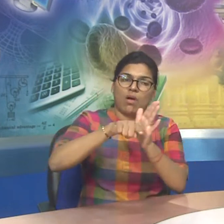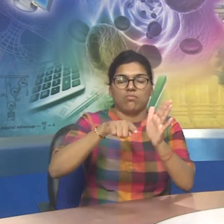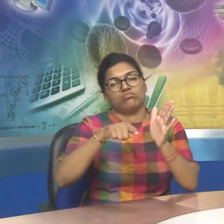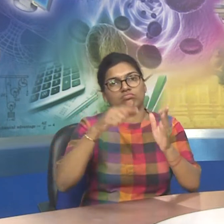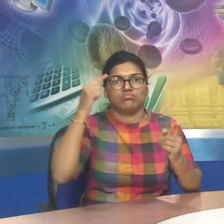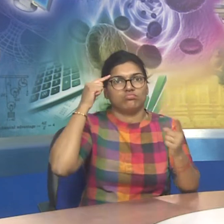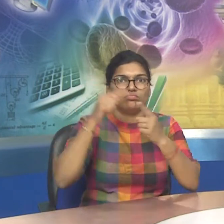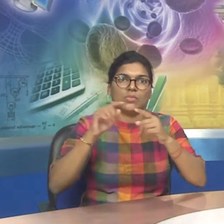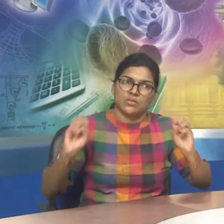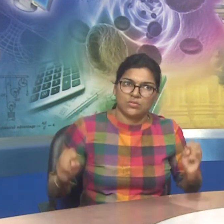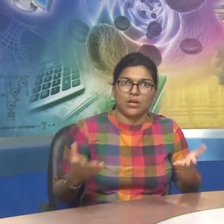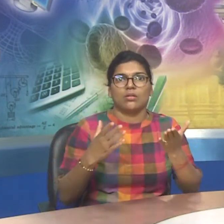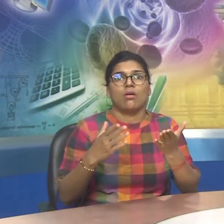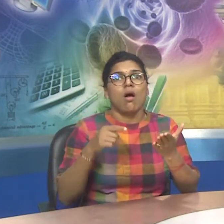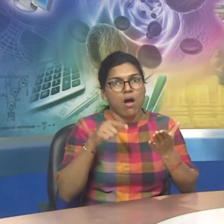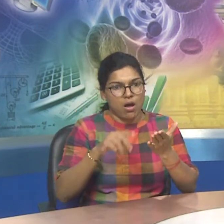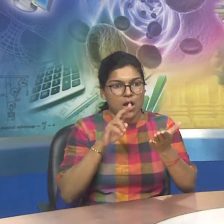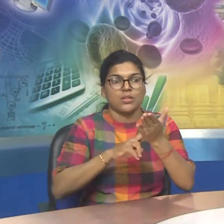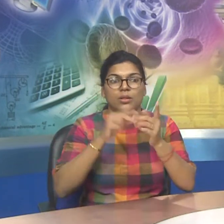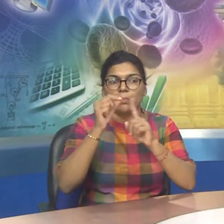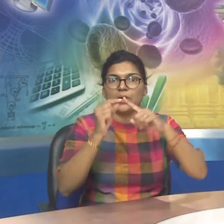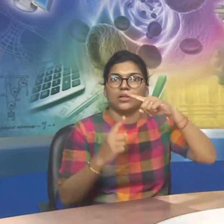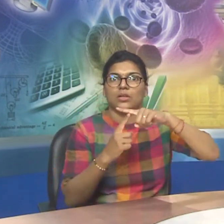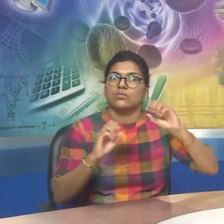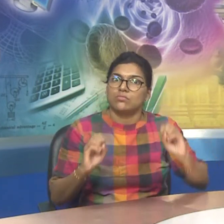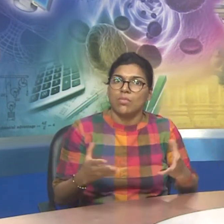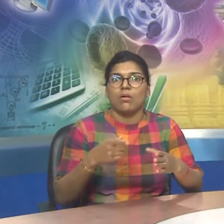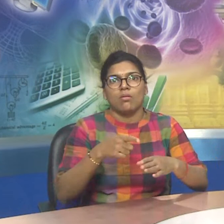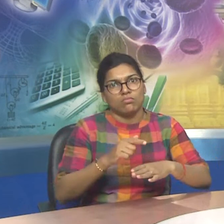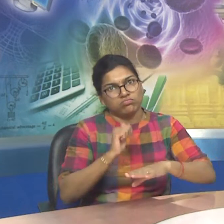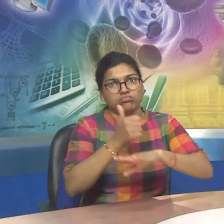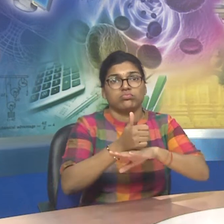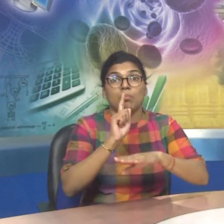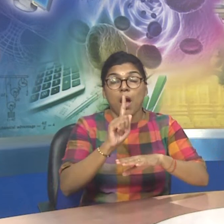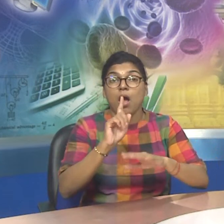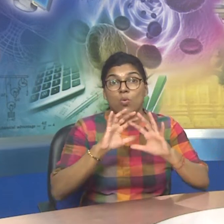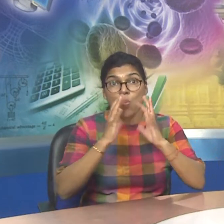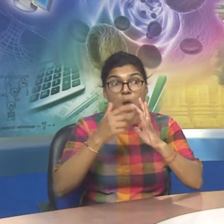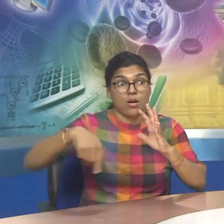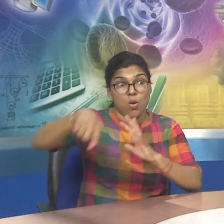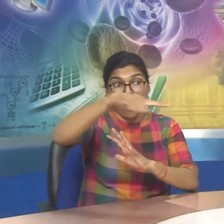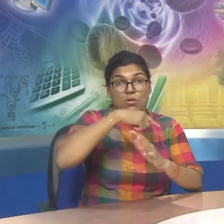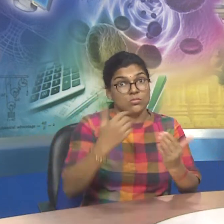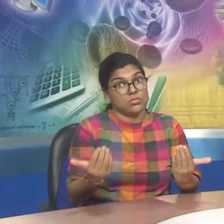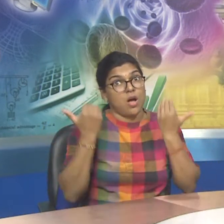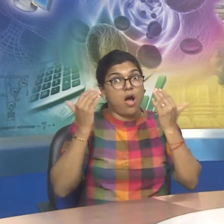So this treaty was signed on March 1970.